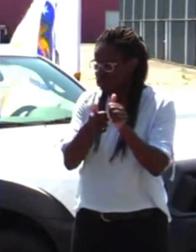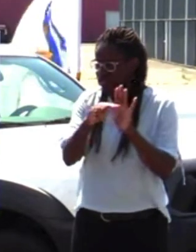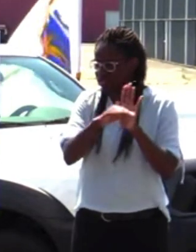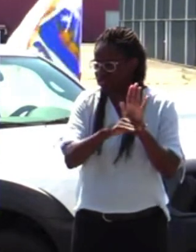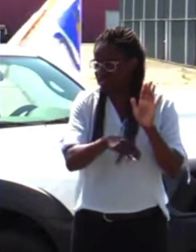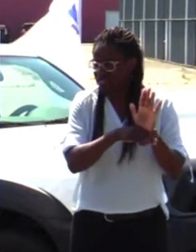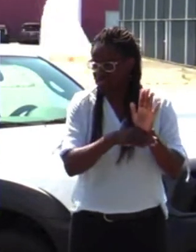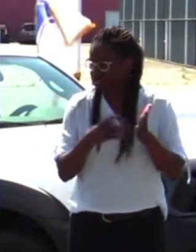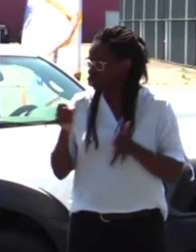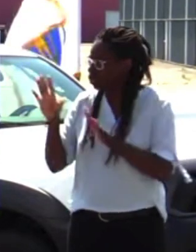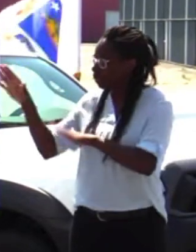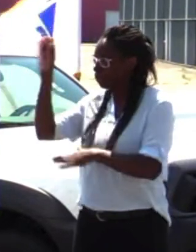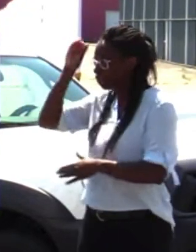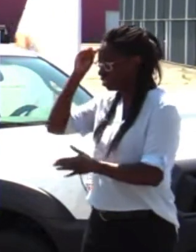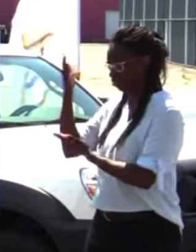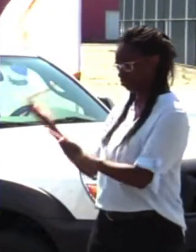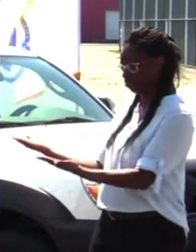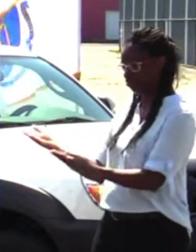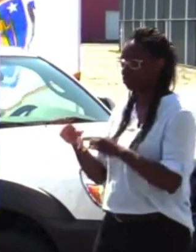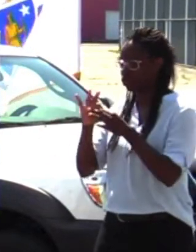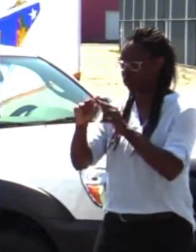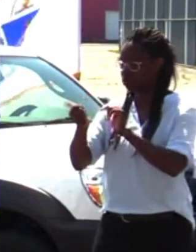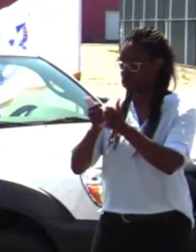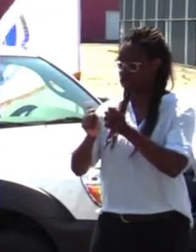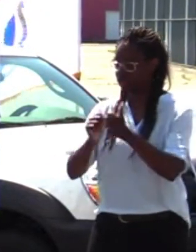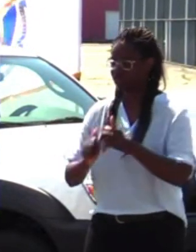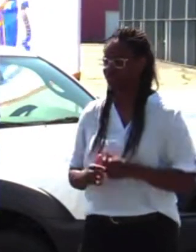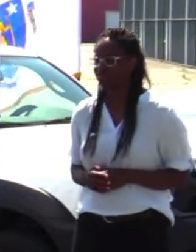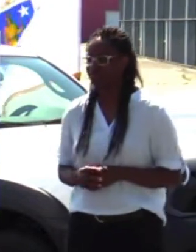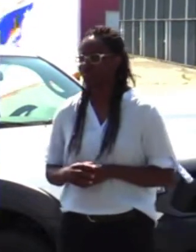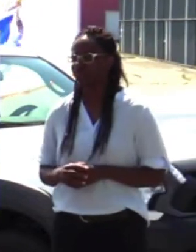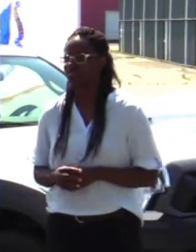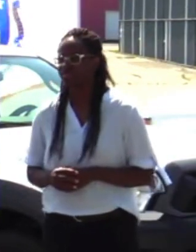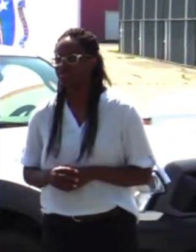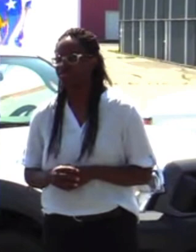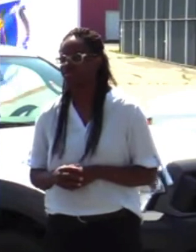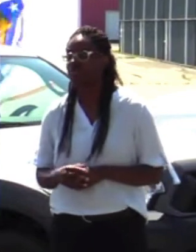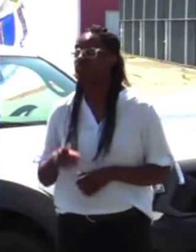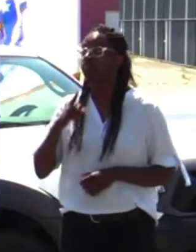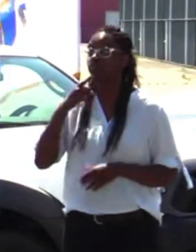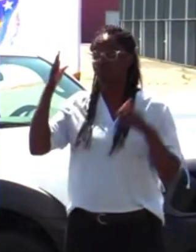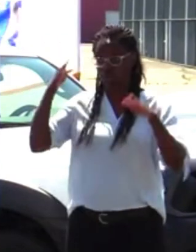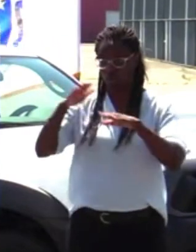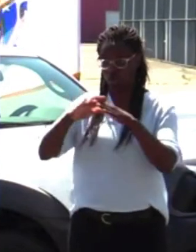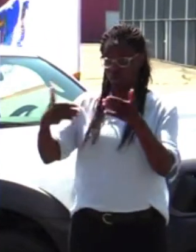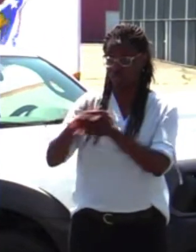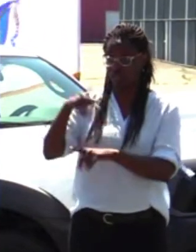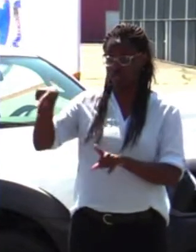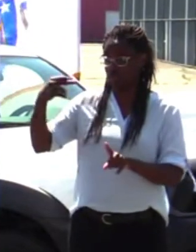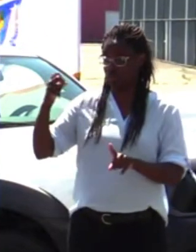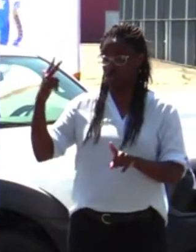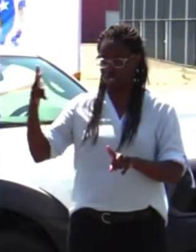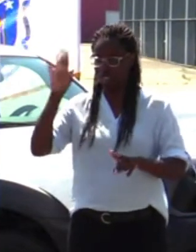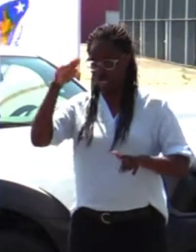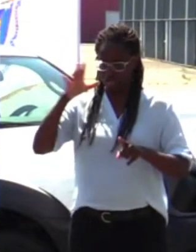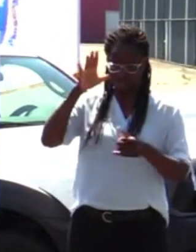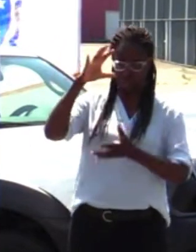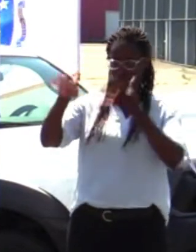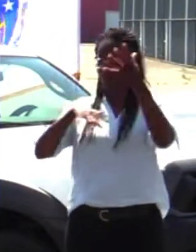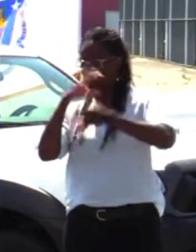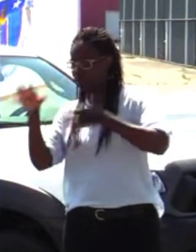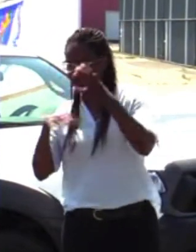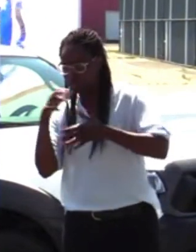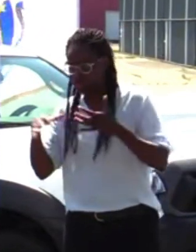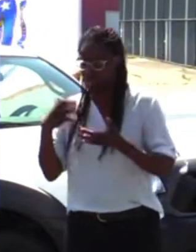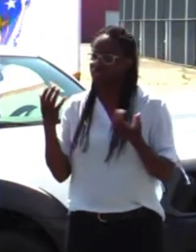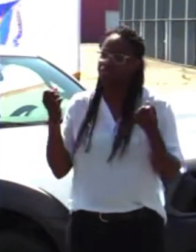we expect and anticipate each time we move to a new phase that there will be some bumpiness. There has been every